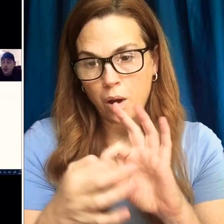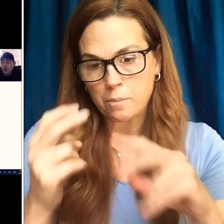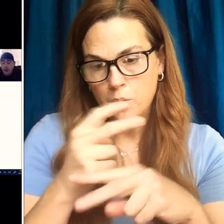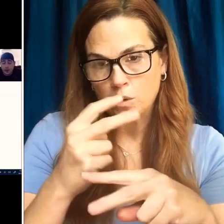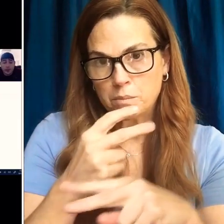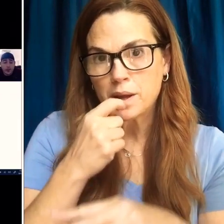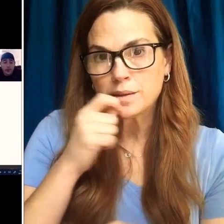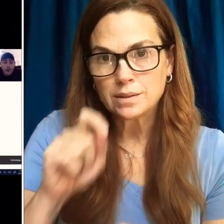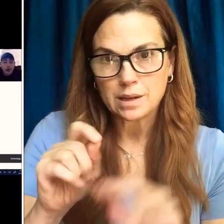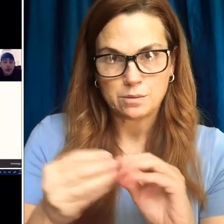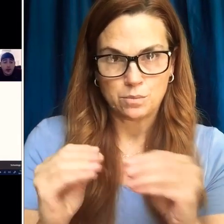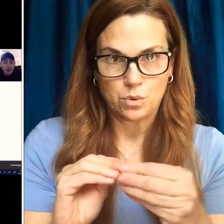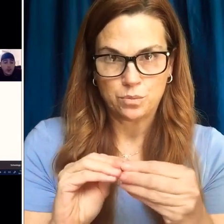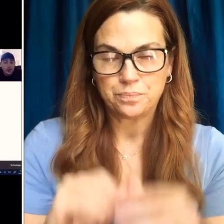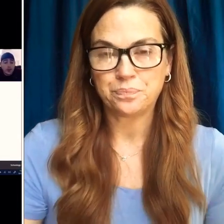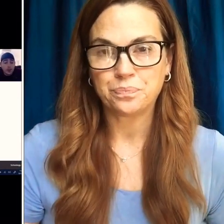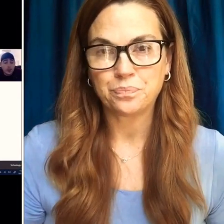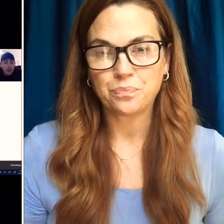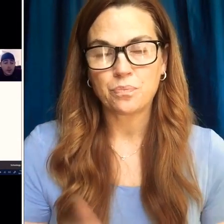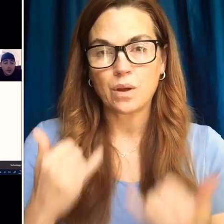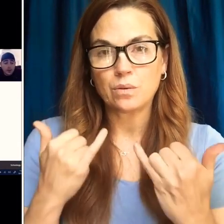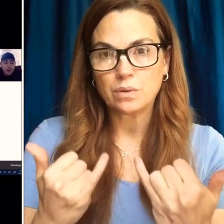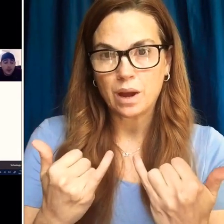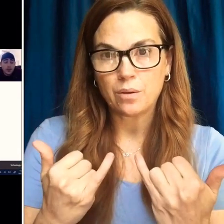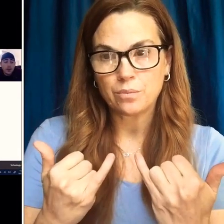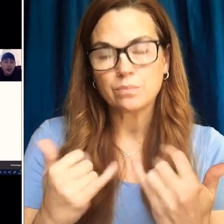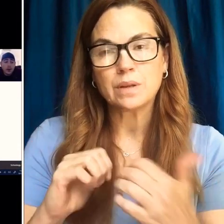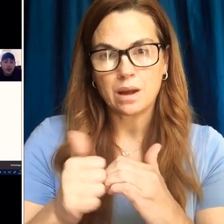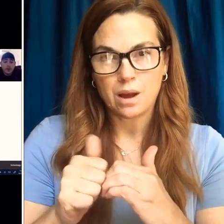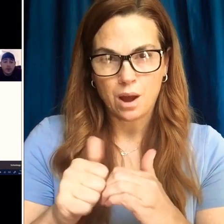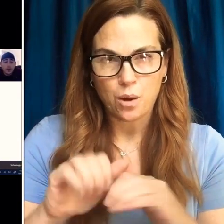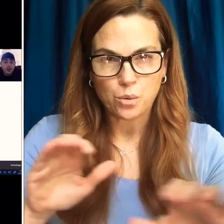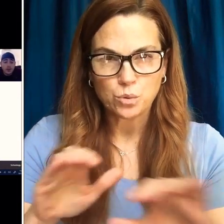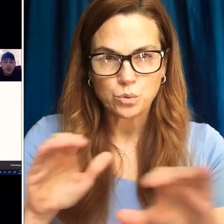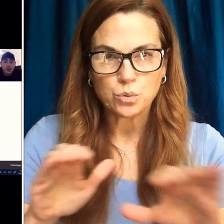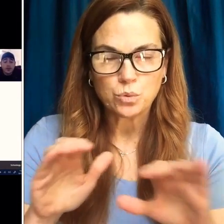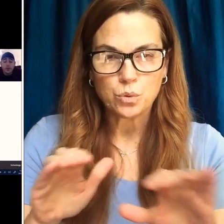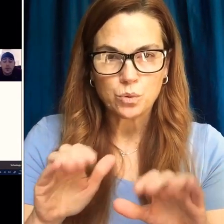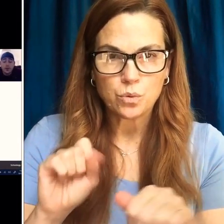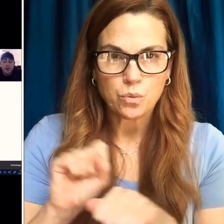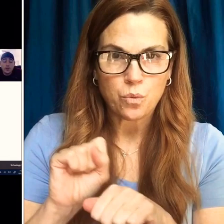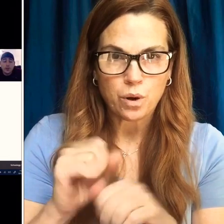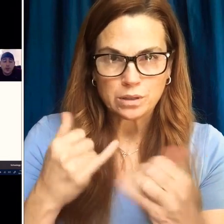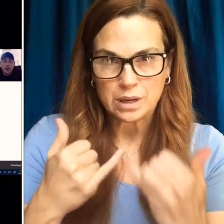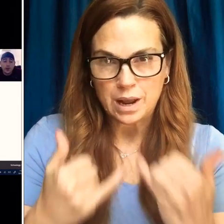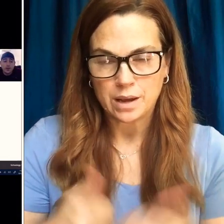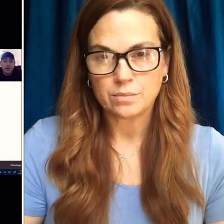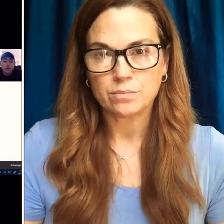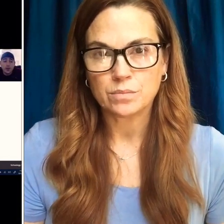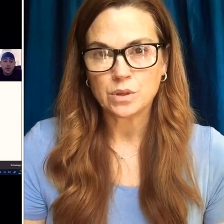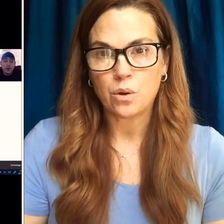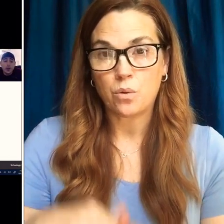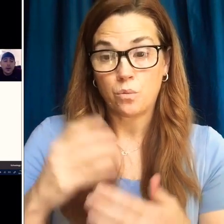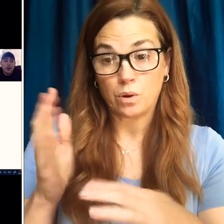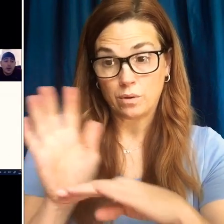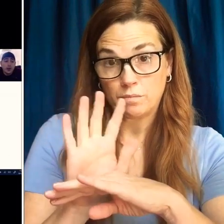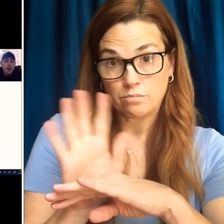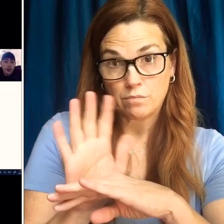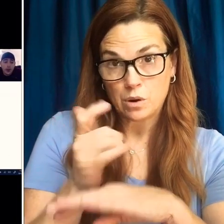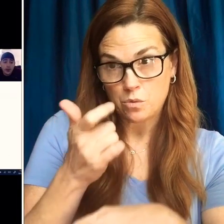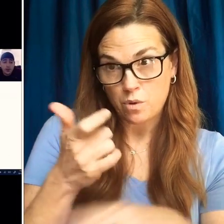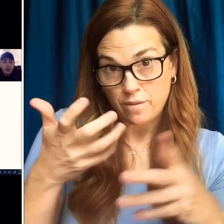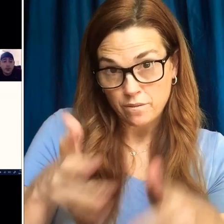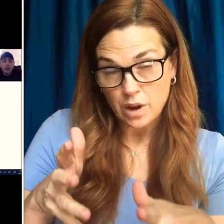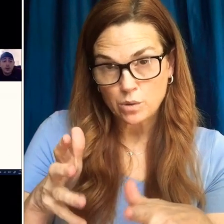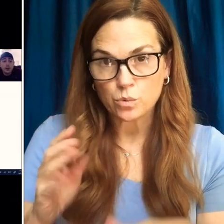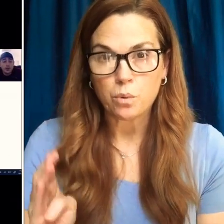notes as I went over it. And you are currently watching this second video on how to do today's activity. So once you're done watching this video, you're going to go